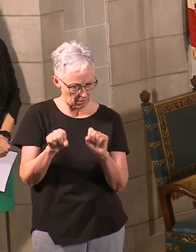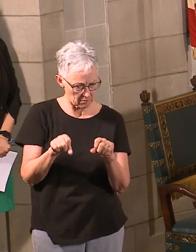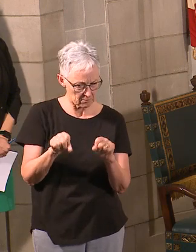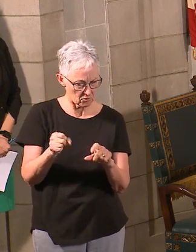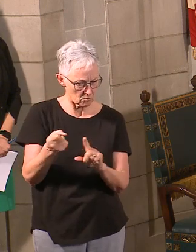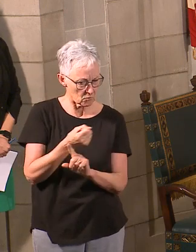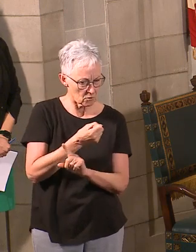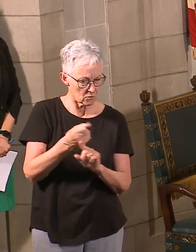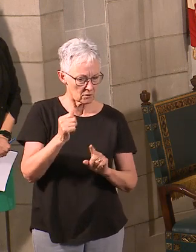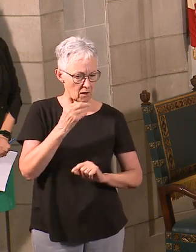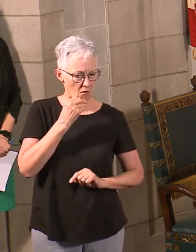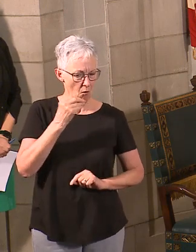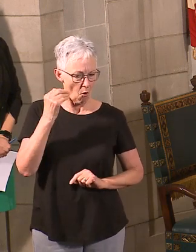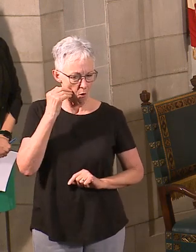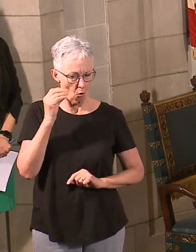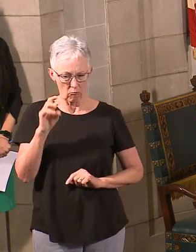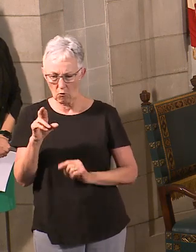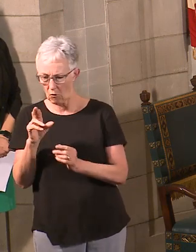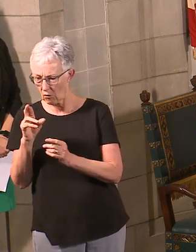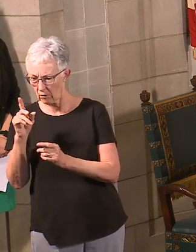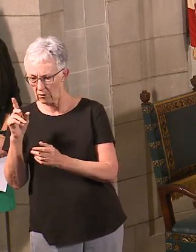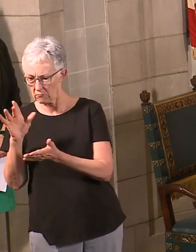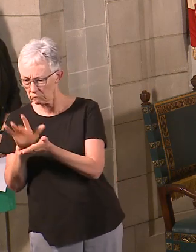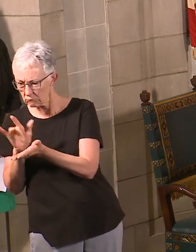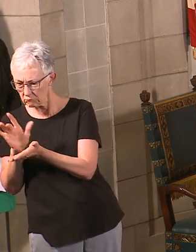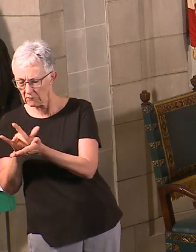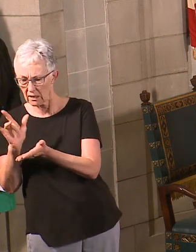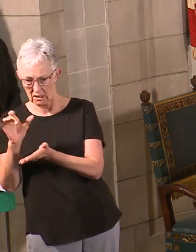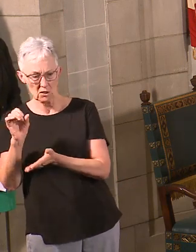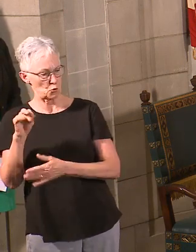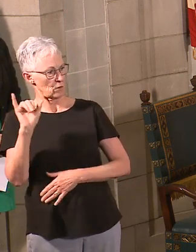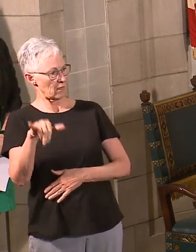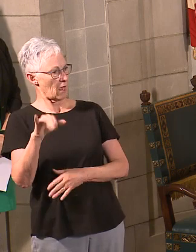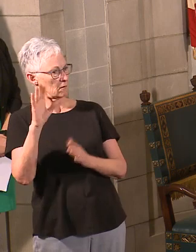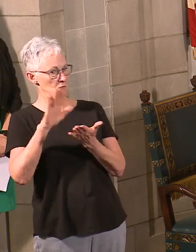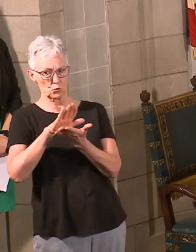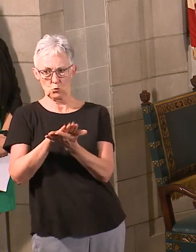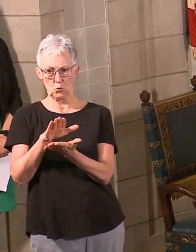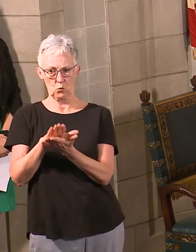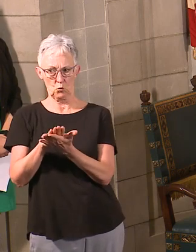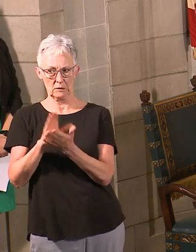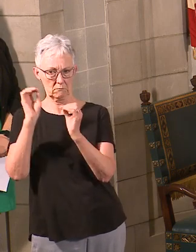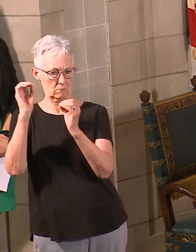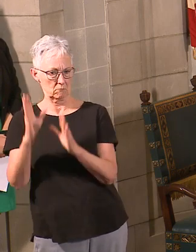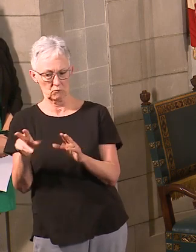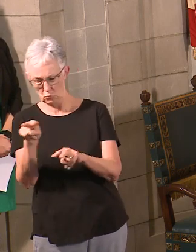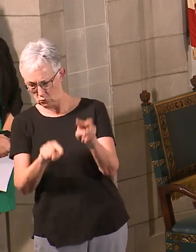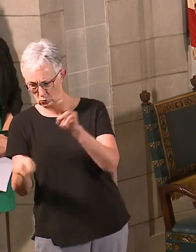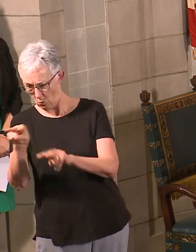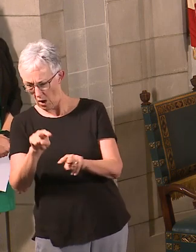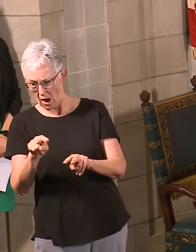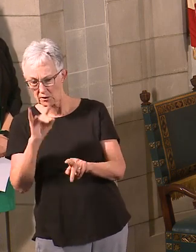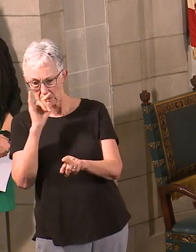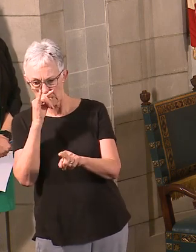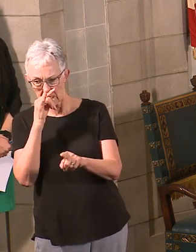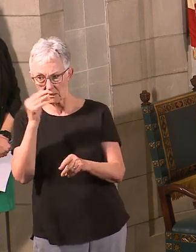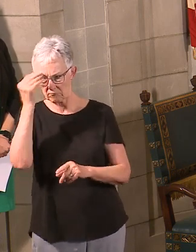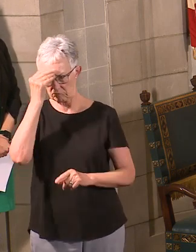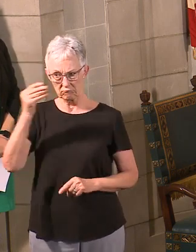us that we don't have those eyes that would normally be watching the kids. And so again, we're asking for Nebraskans'